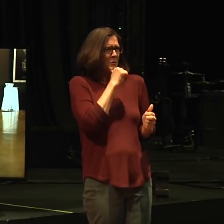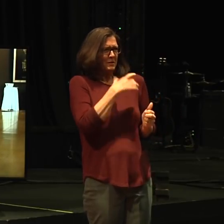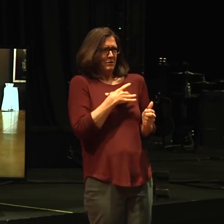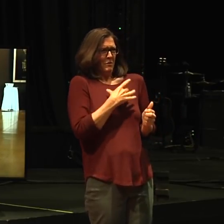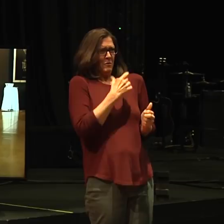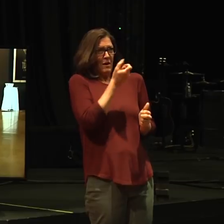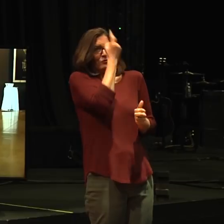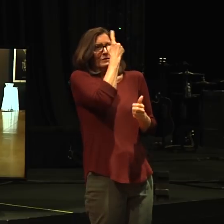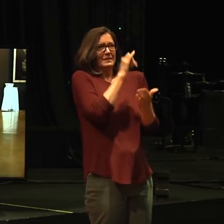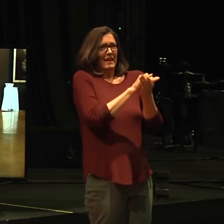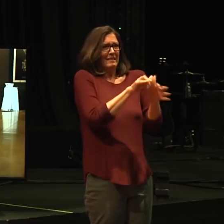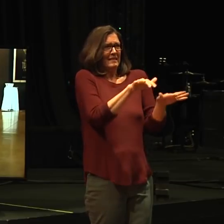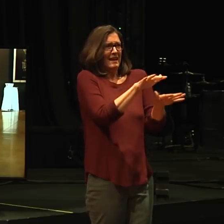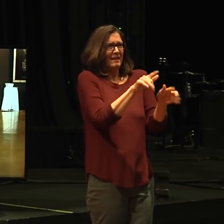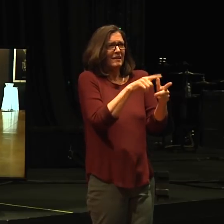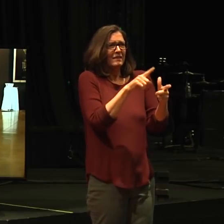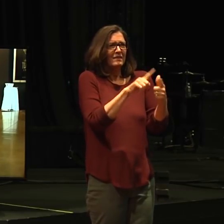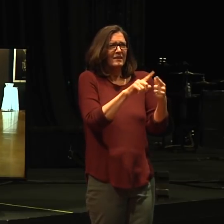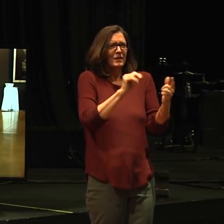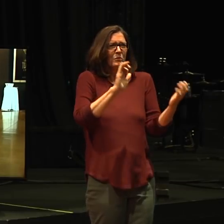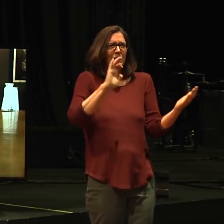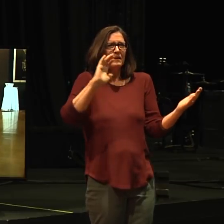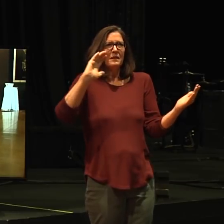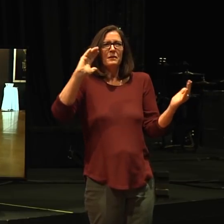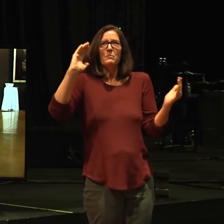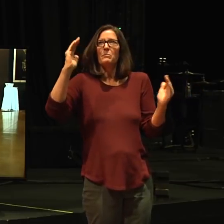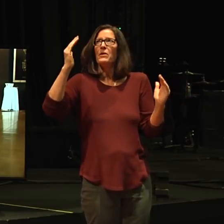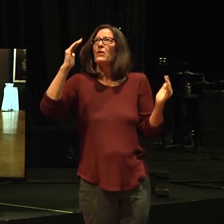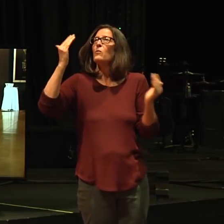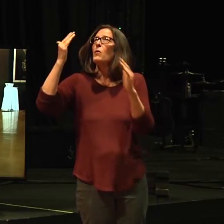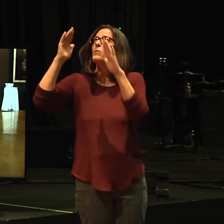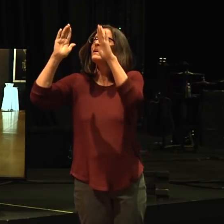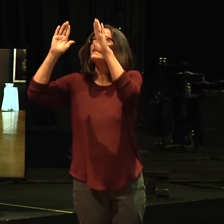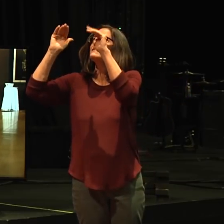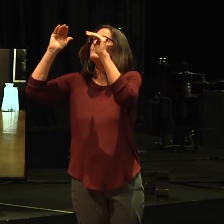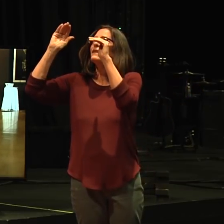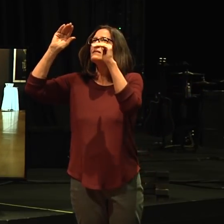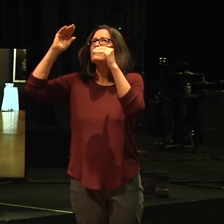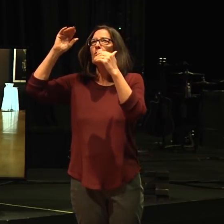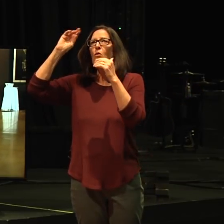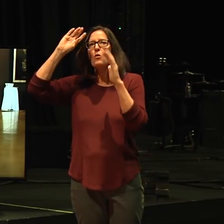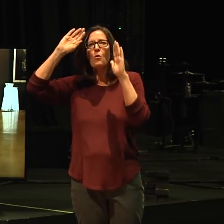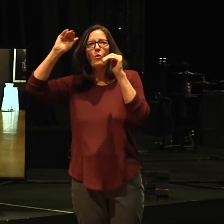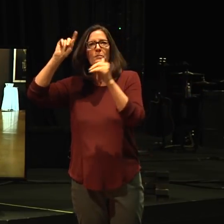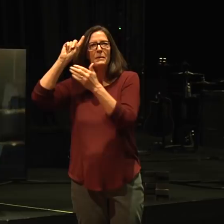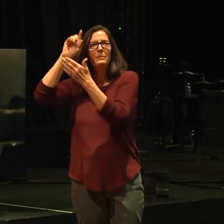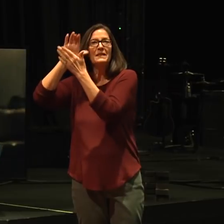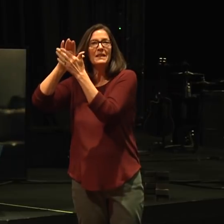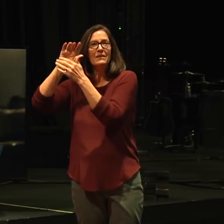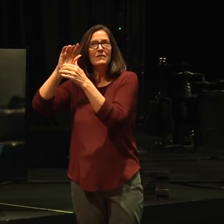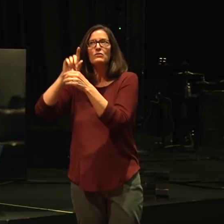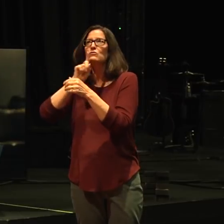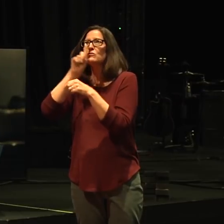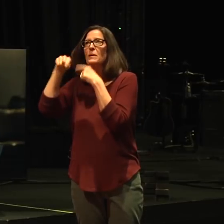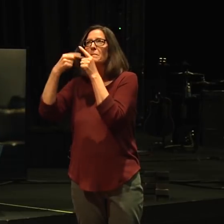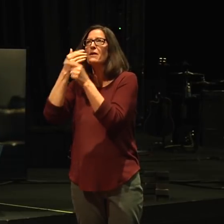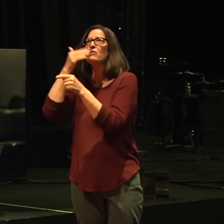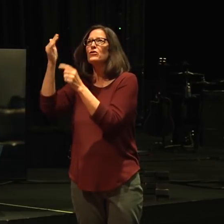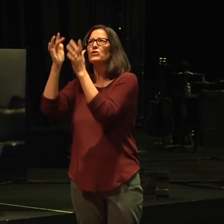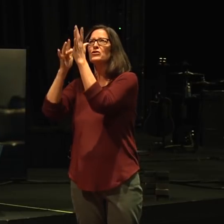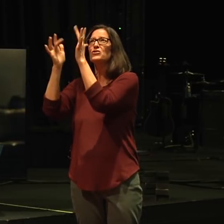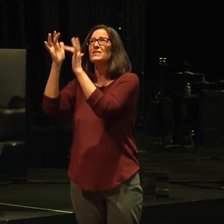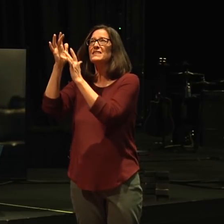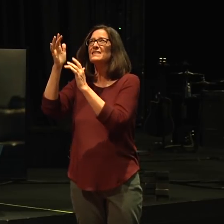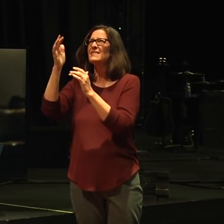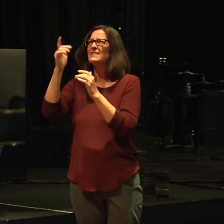that beside what we expected or hoped or believed would be true about a good Jesus. And sometimes it feels impossible to connect